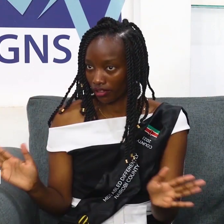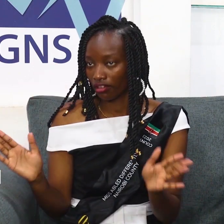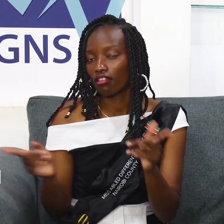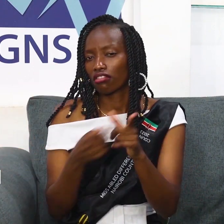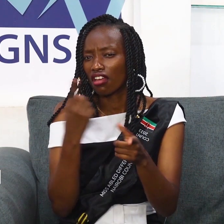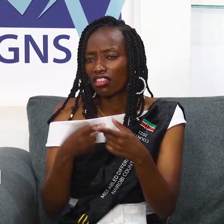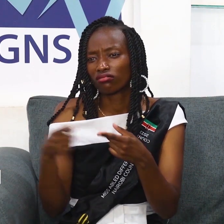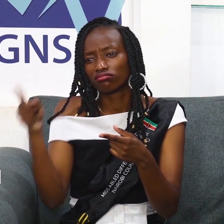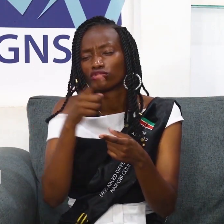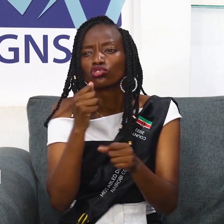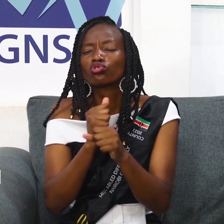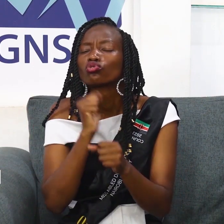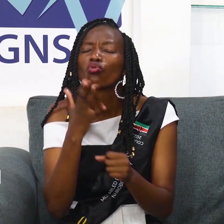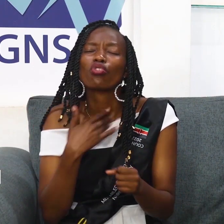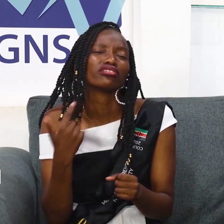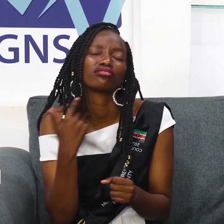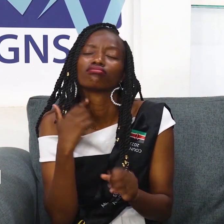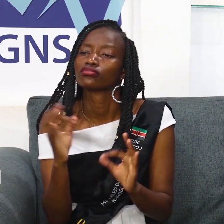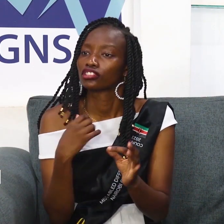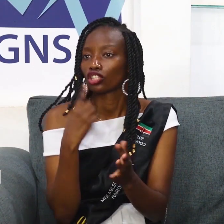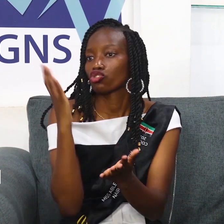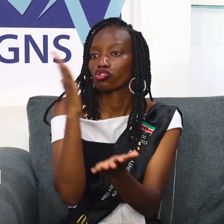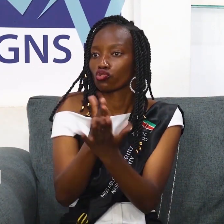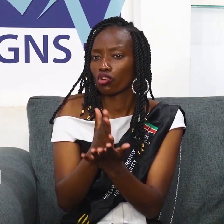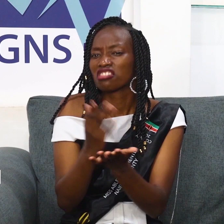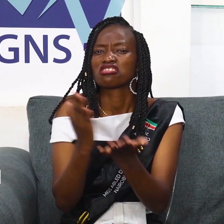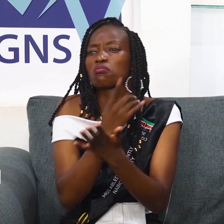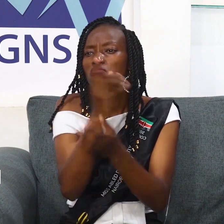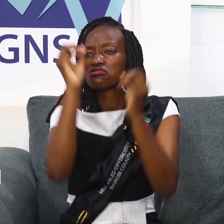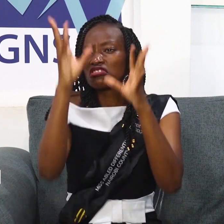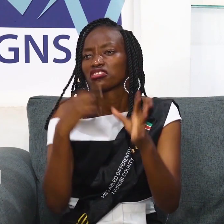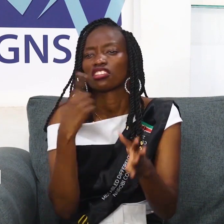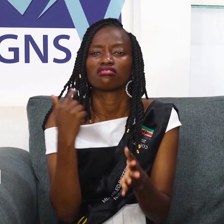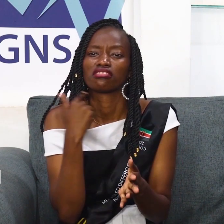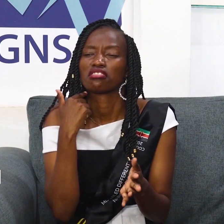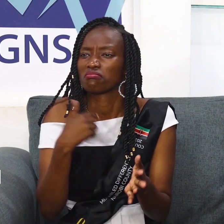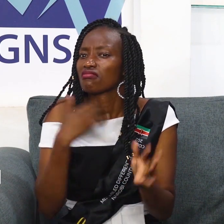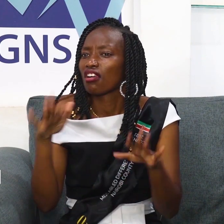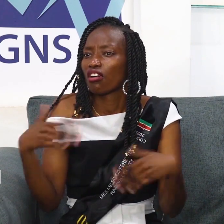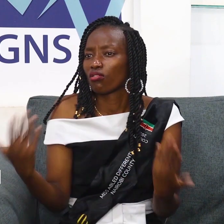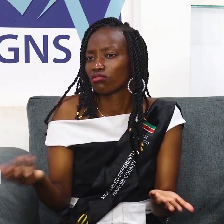and share everything and make everything open, but not keeping things to yourself because